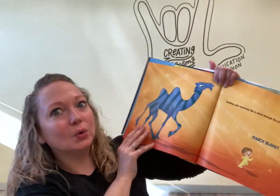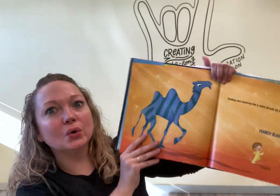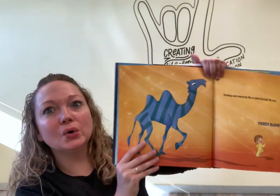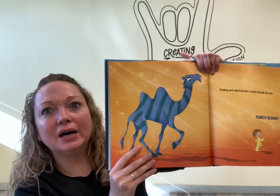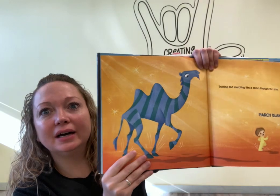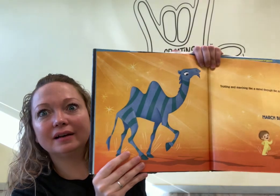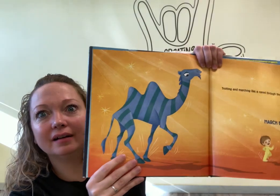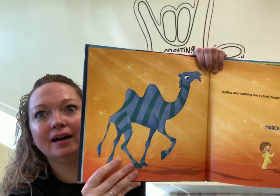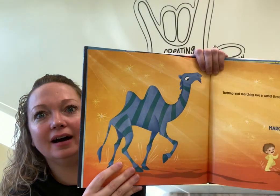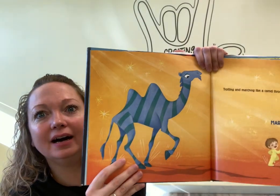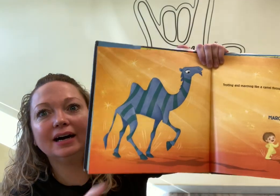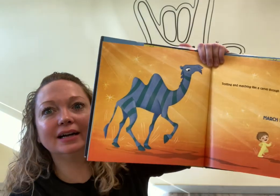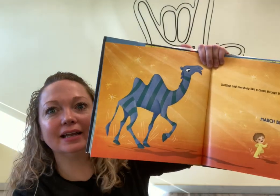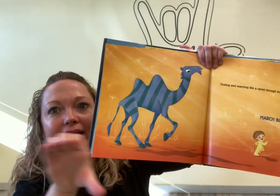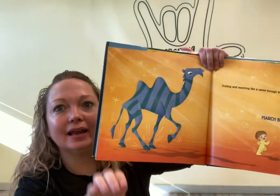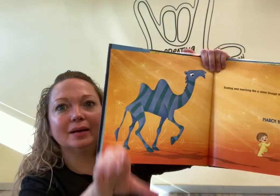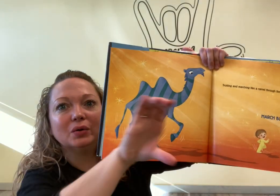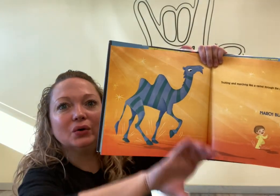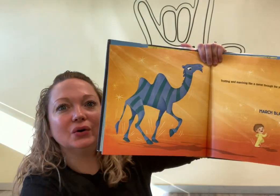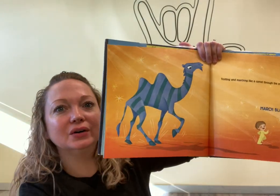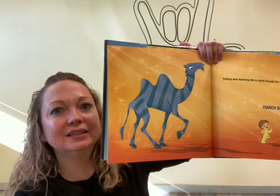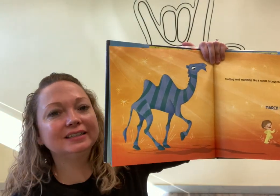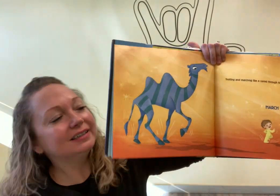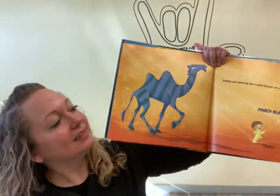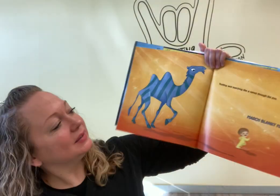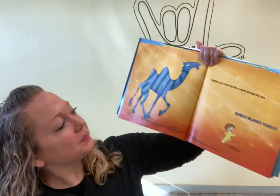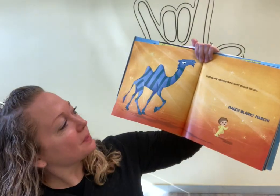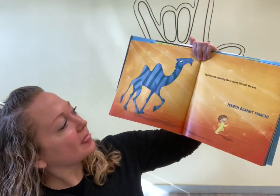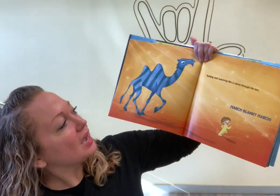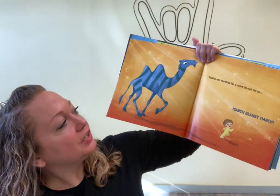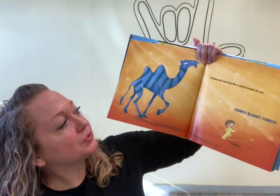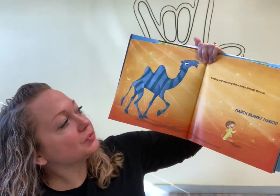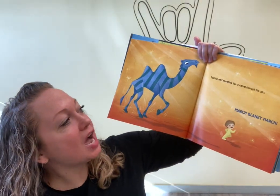Ooh, a camel. Trotting and